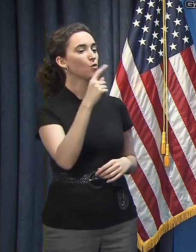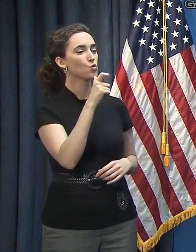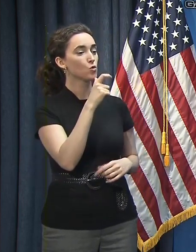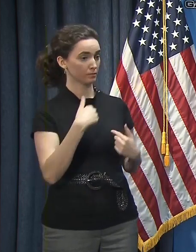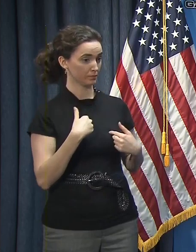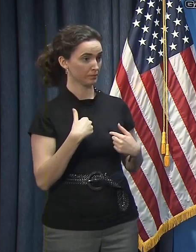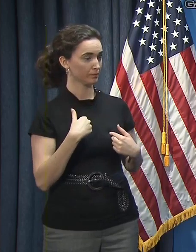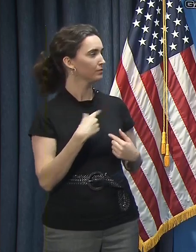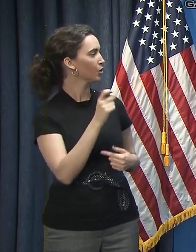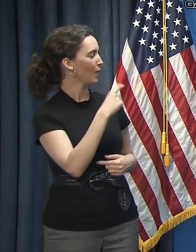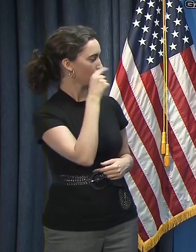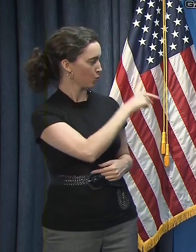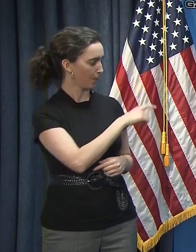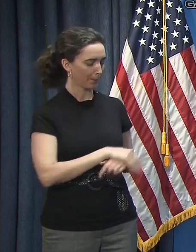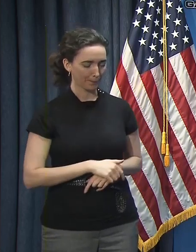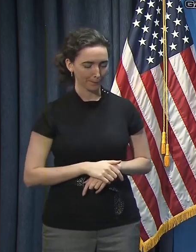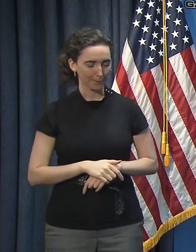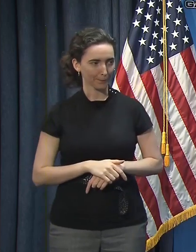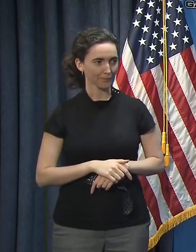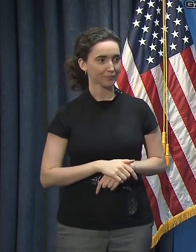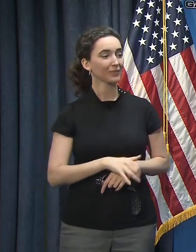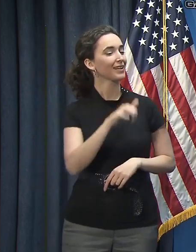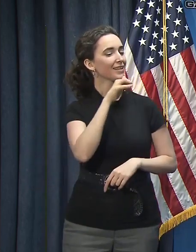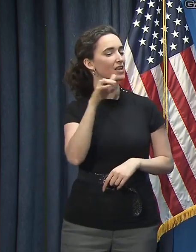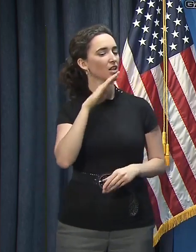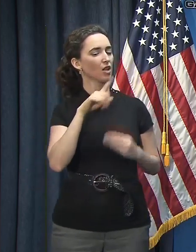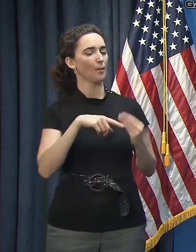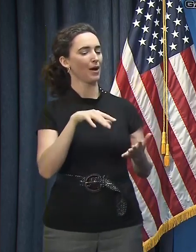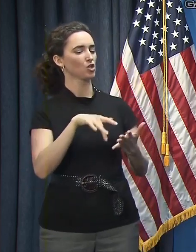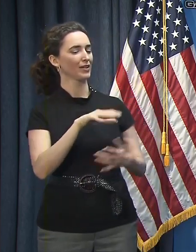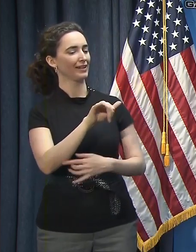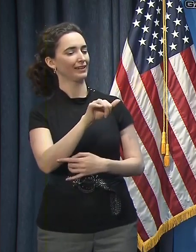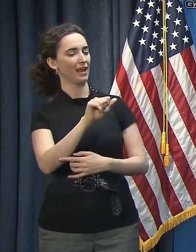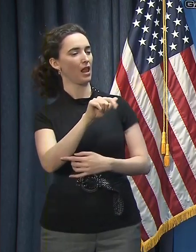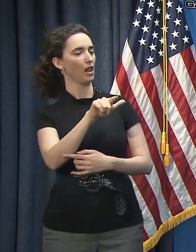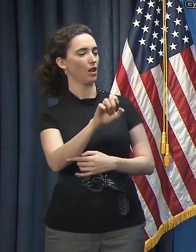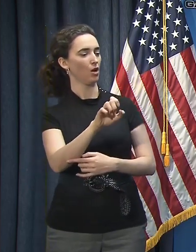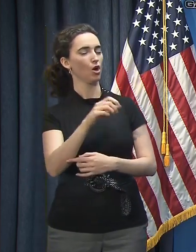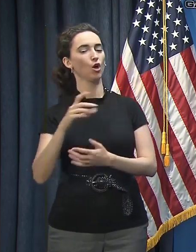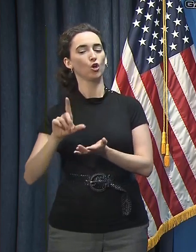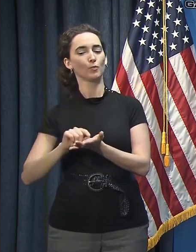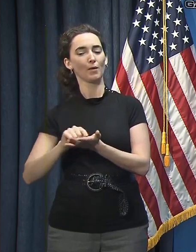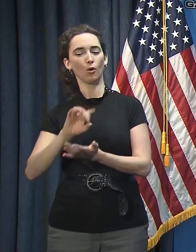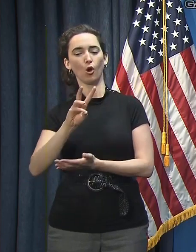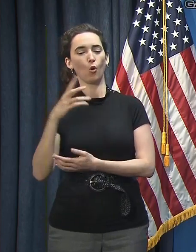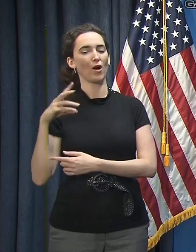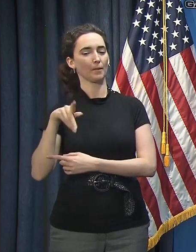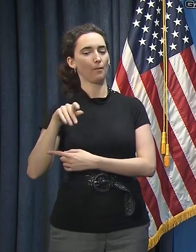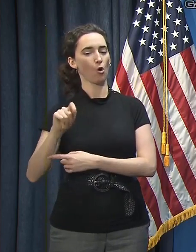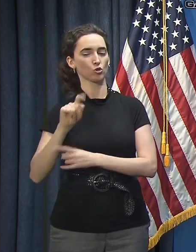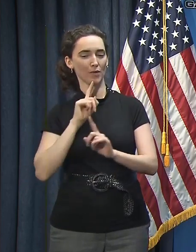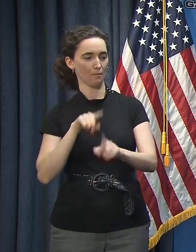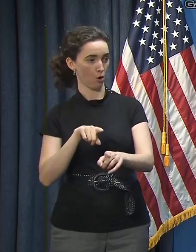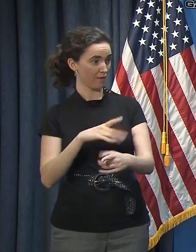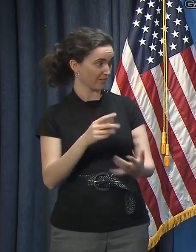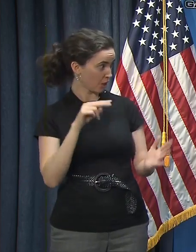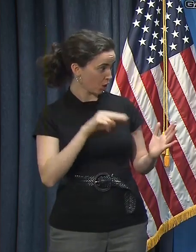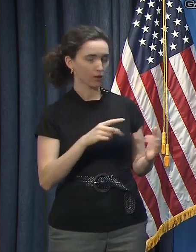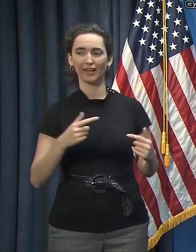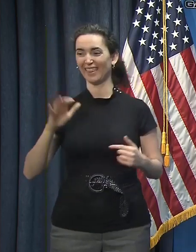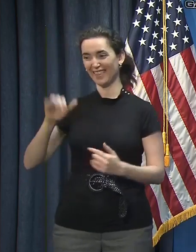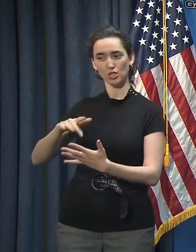for you. Yesterday we talked about this Yale study, the Washington Post reported. Did you get a chance to look at that? I haven't looked at that specific study, no.